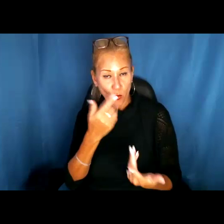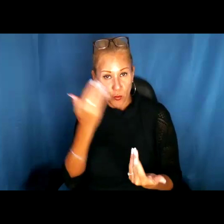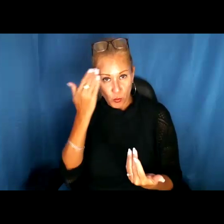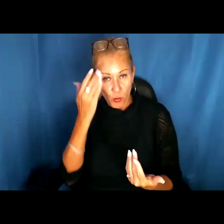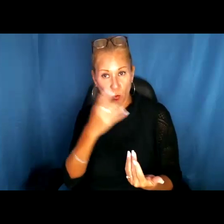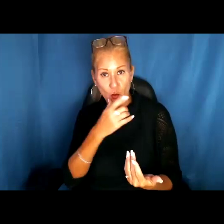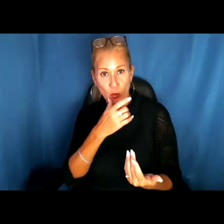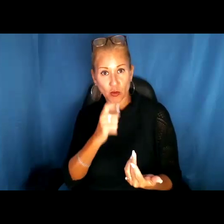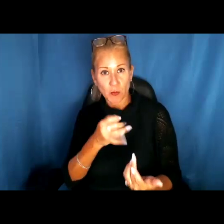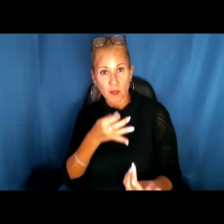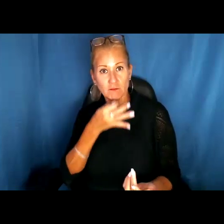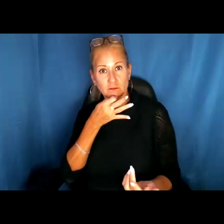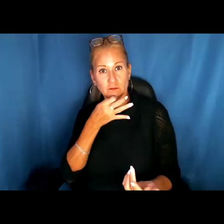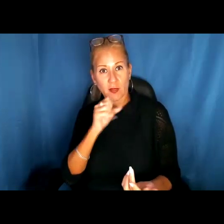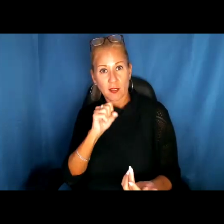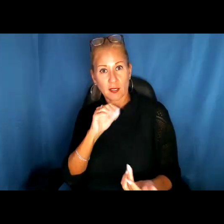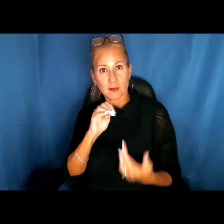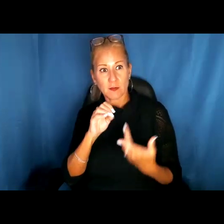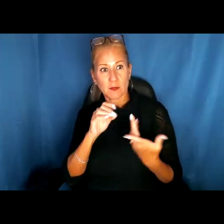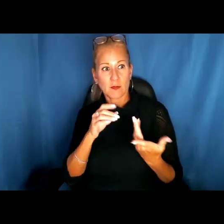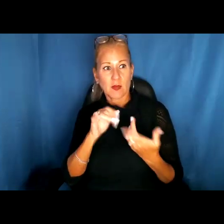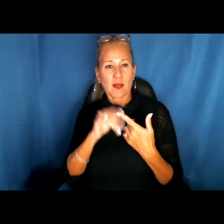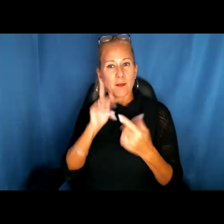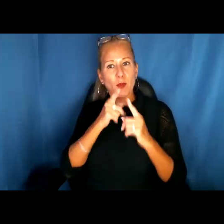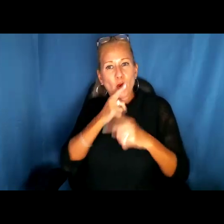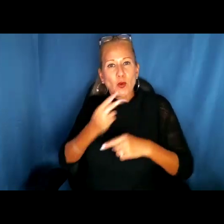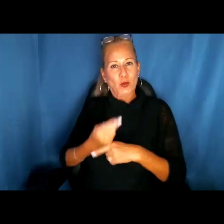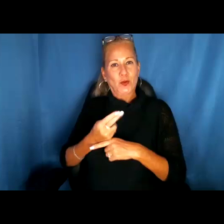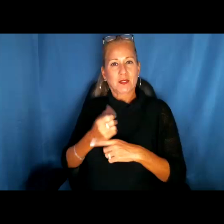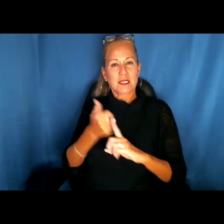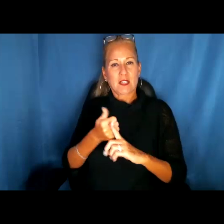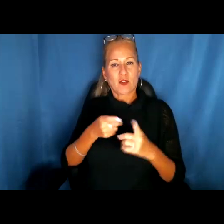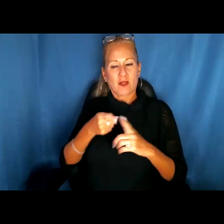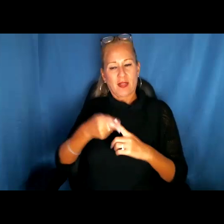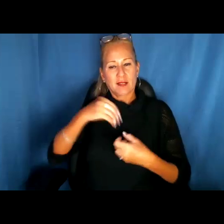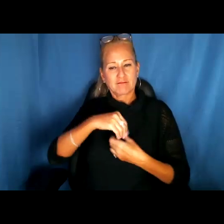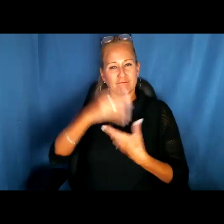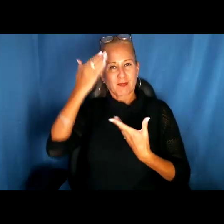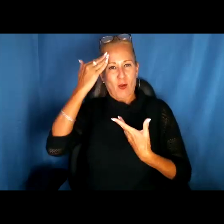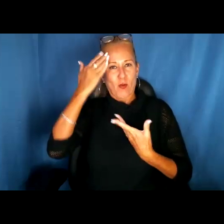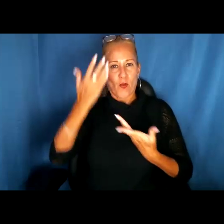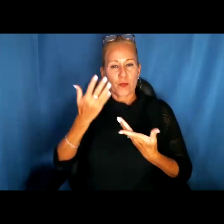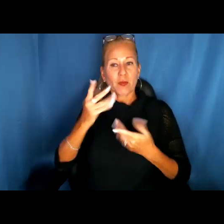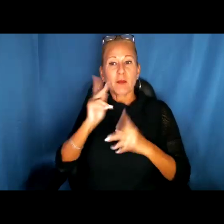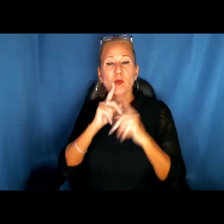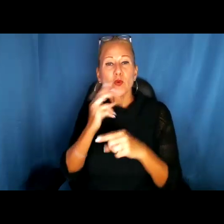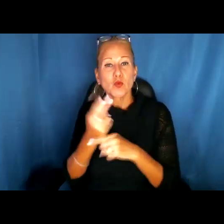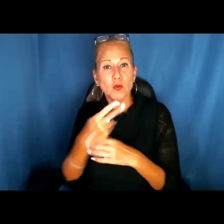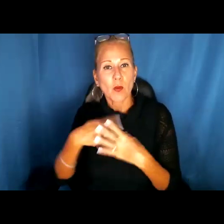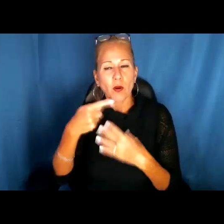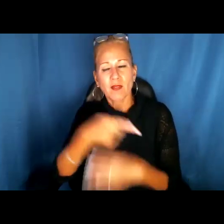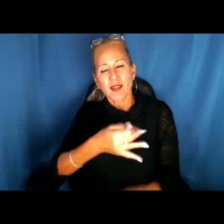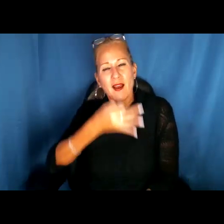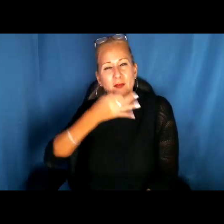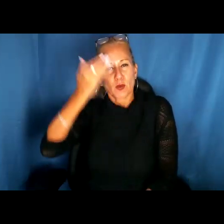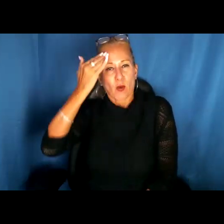matter experts? The people utilizing self-direction. They have the inside scoop. The people using the program are the